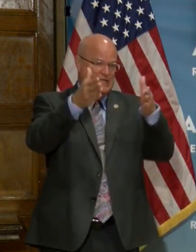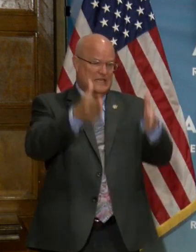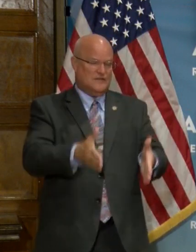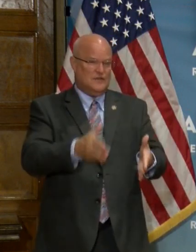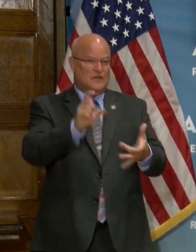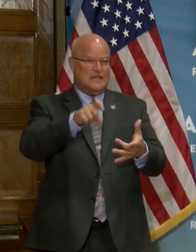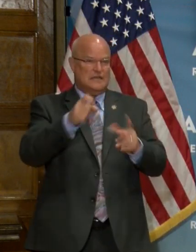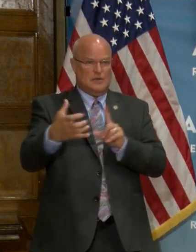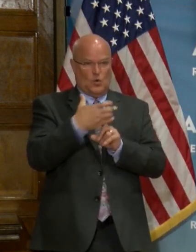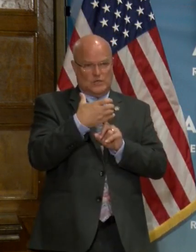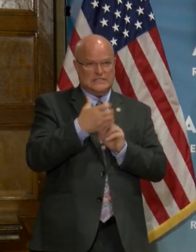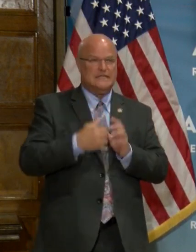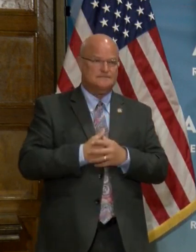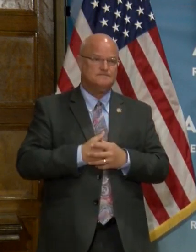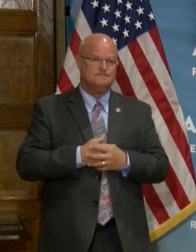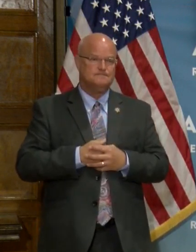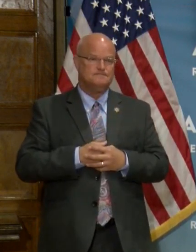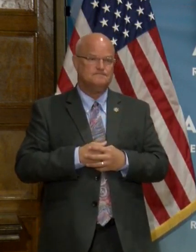individuals who would need to be quarantined.